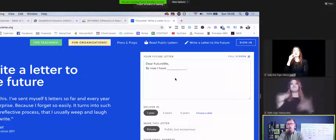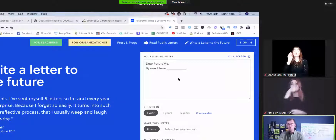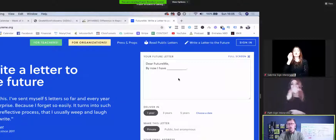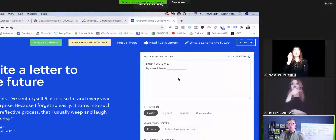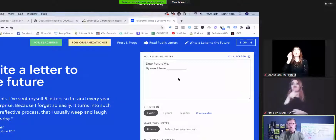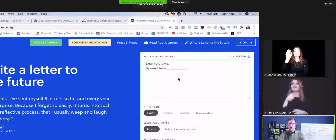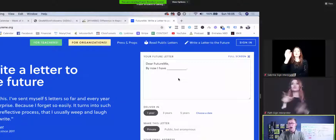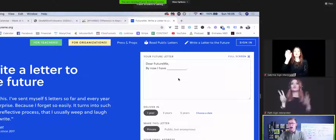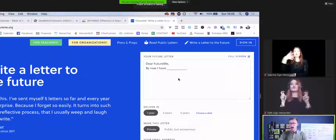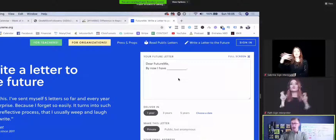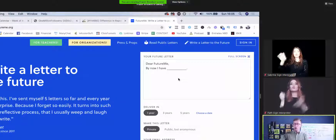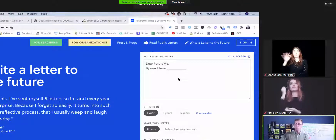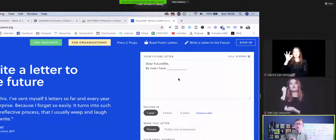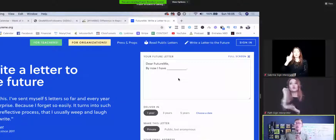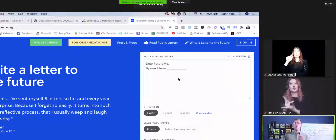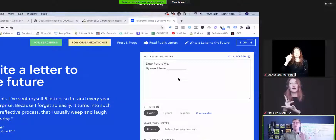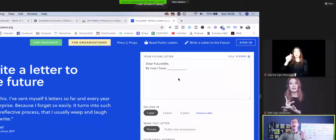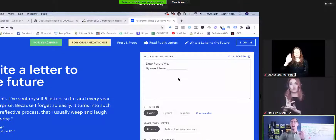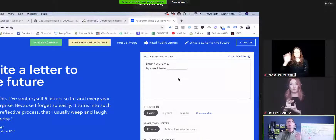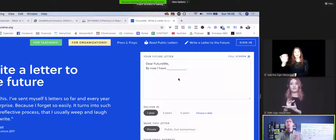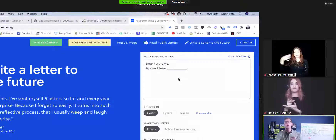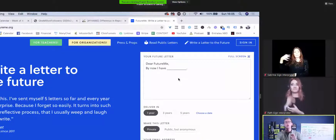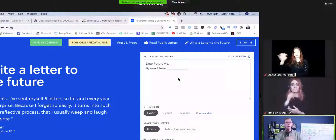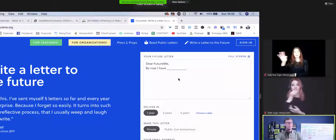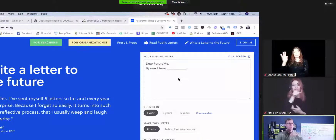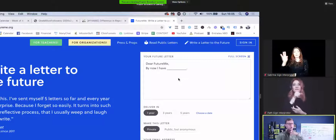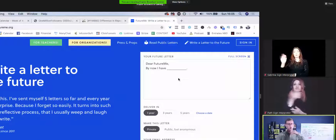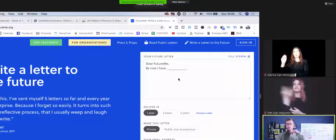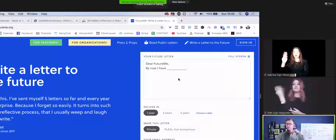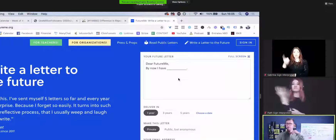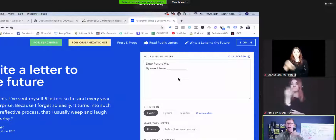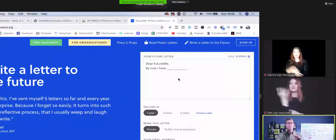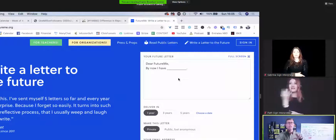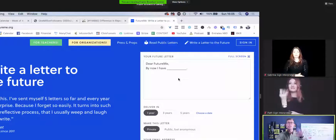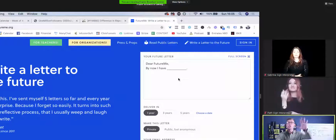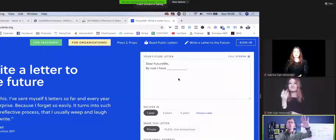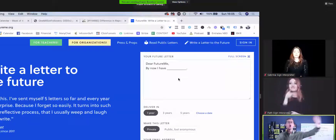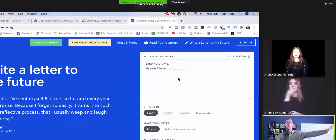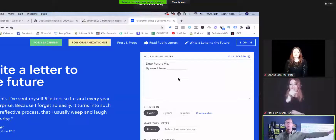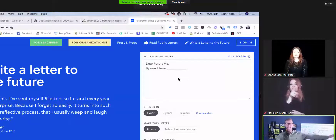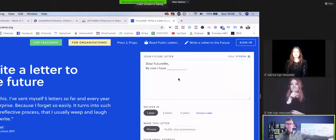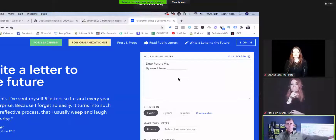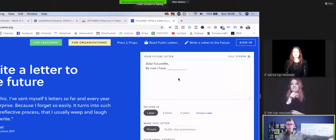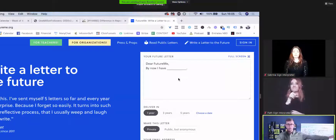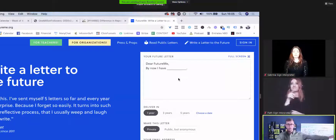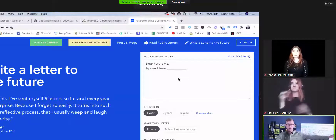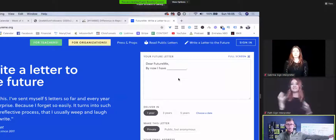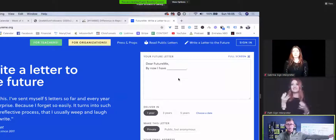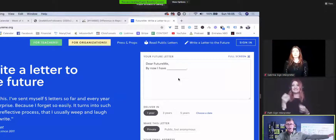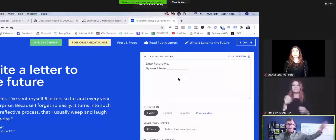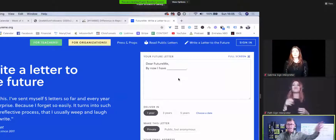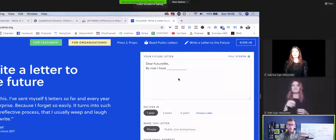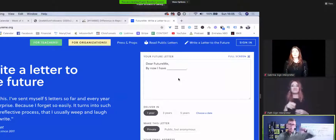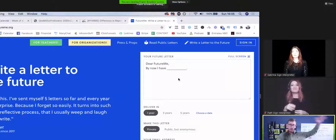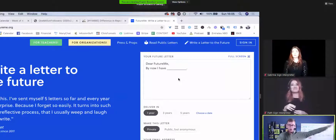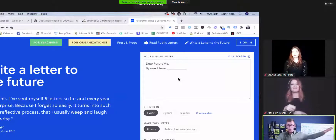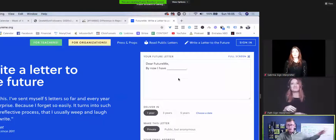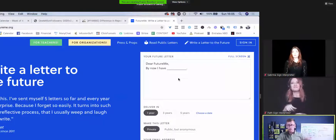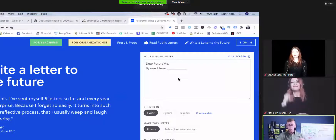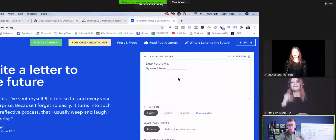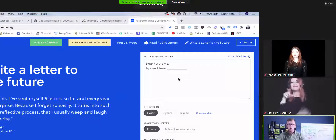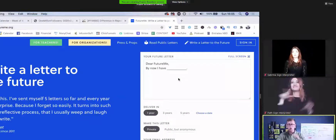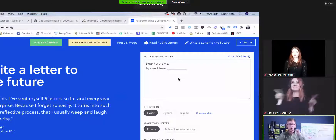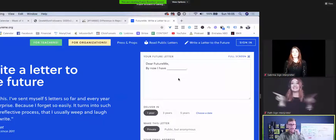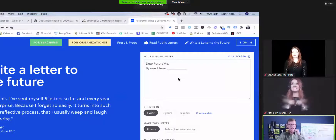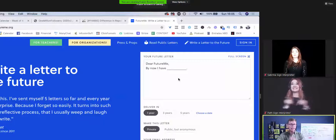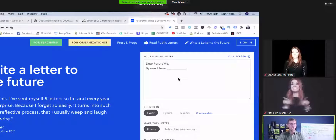Futureme.org. And I want you to spend just 5 minutes, as long as you need to, right? Hence why you can do this after this